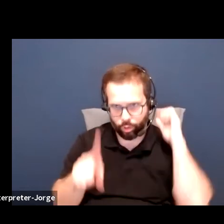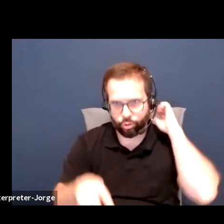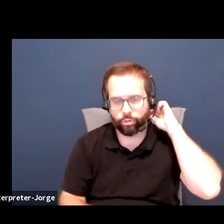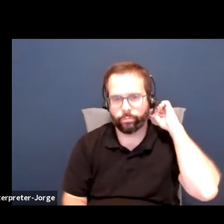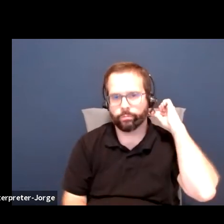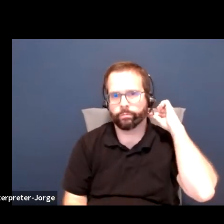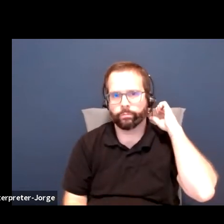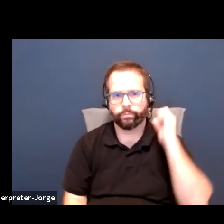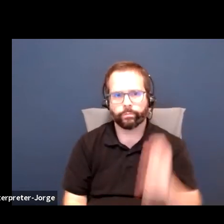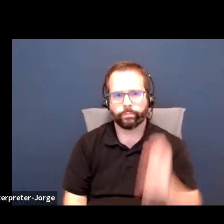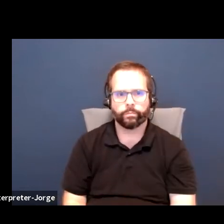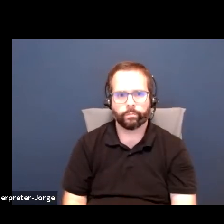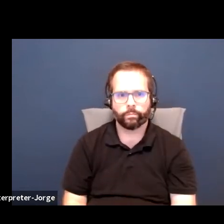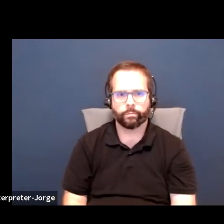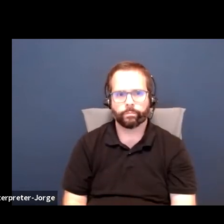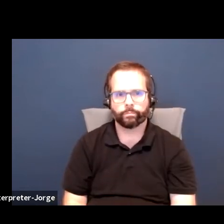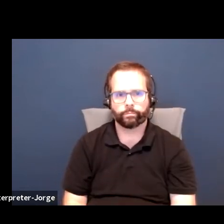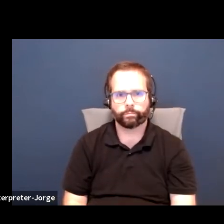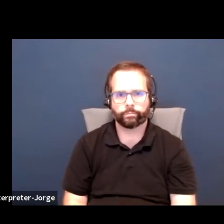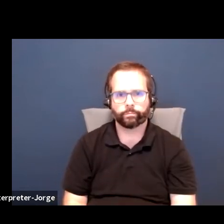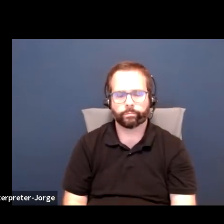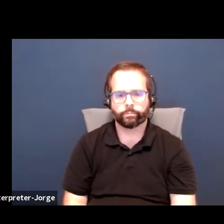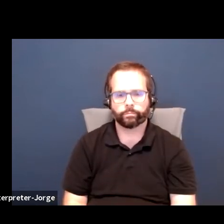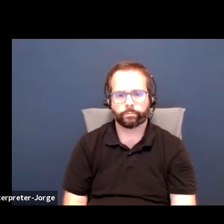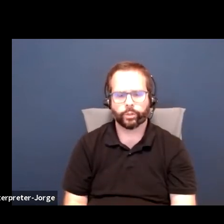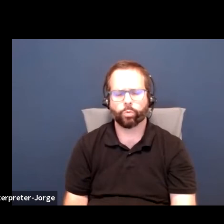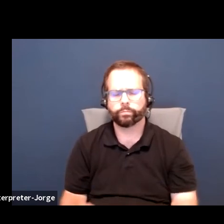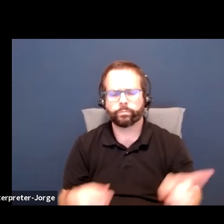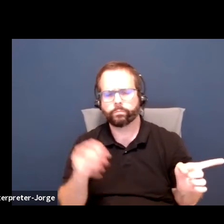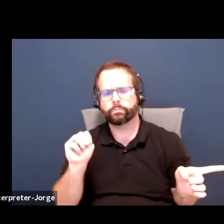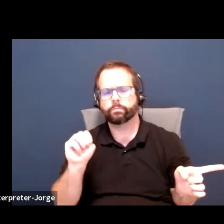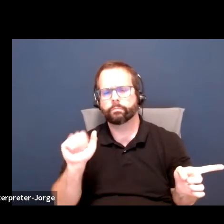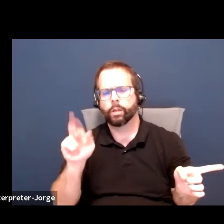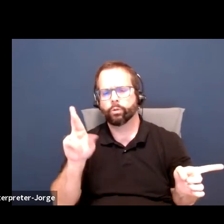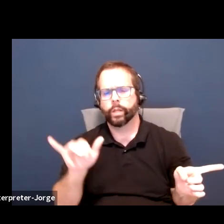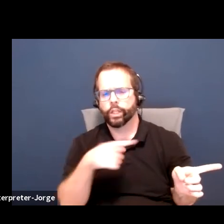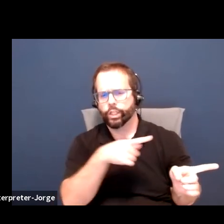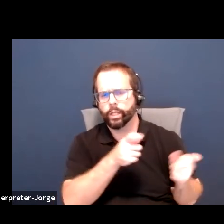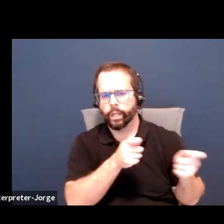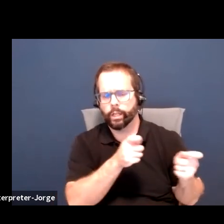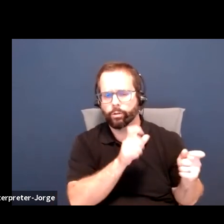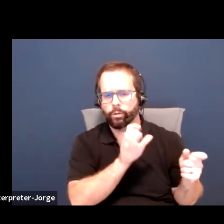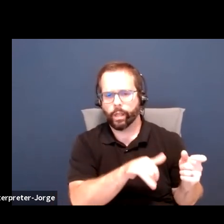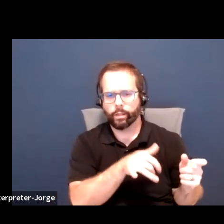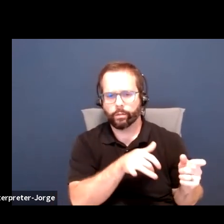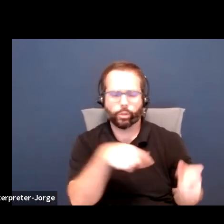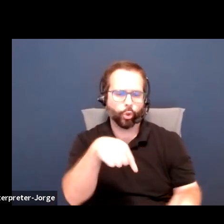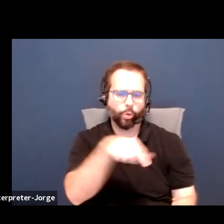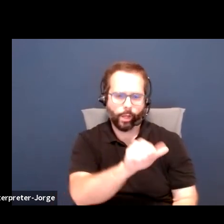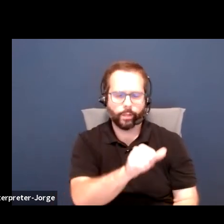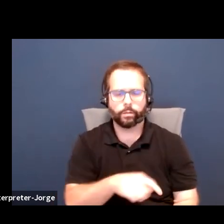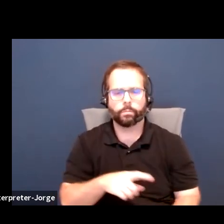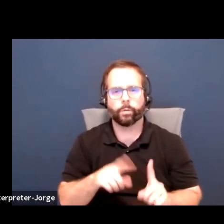So Mary, okay, so I'm let Mary handle that. But one of the things that we've done, and it's in your, it's one of